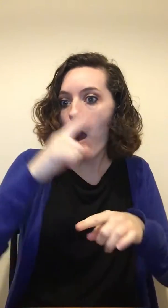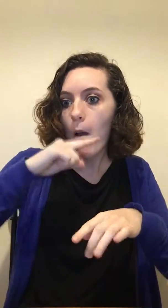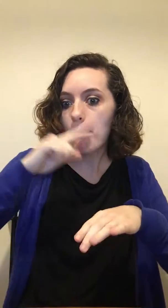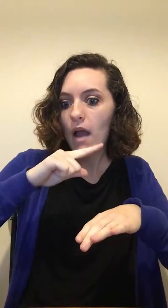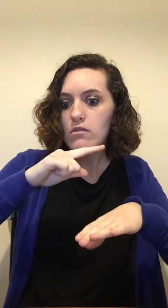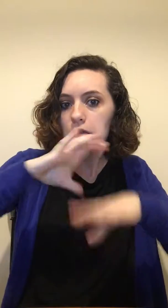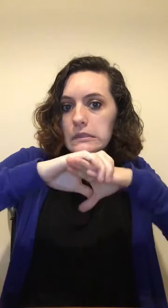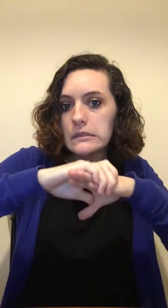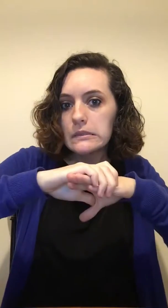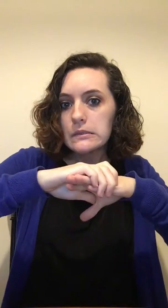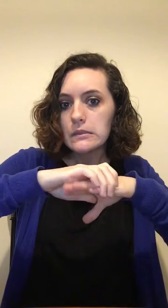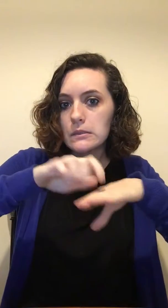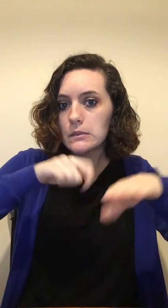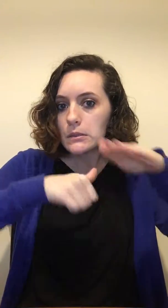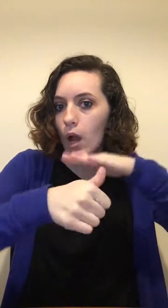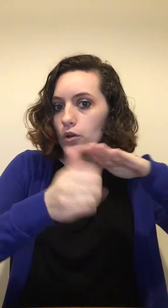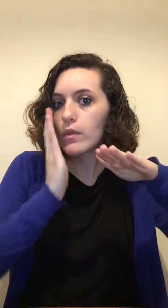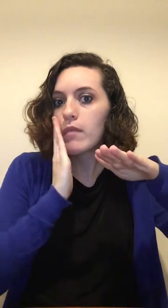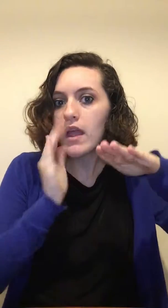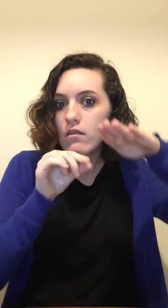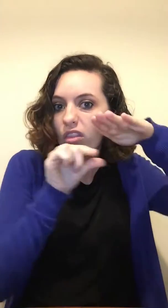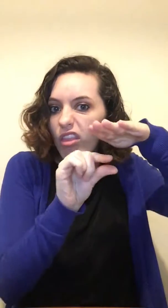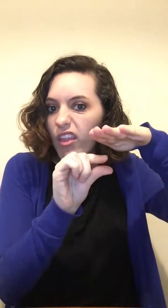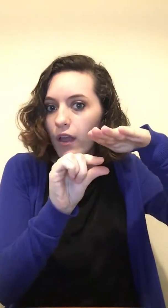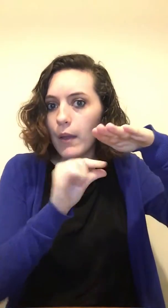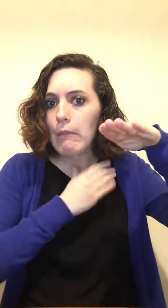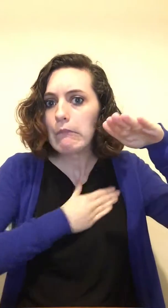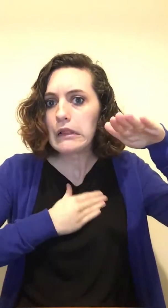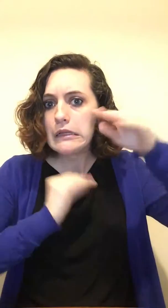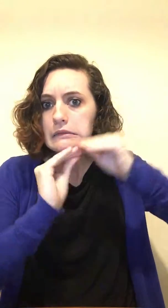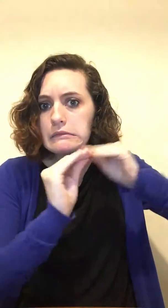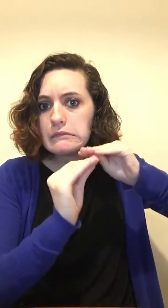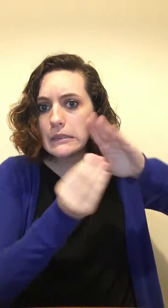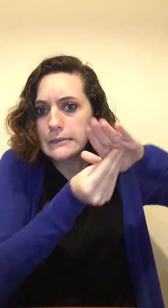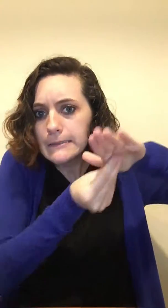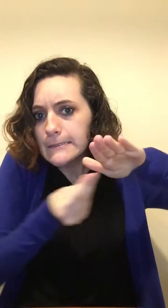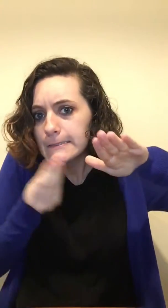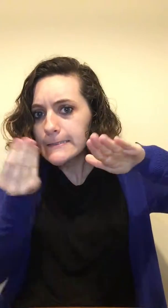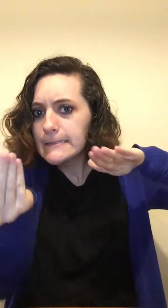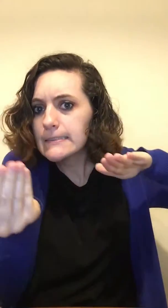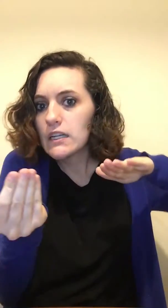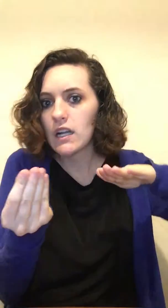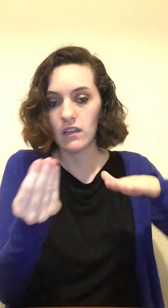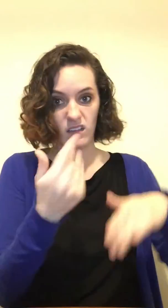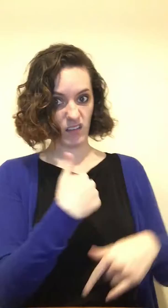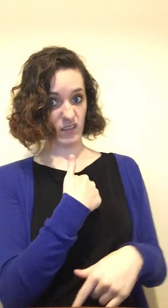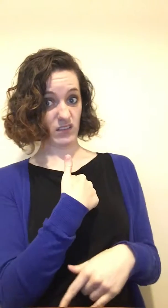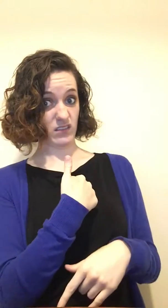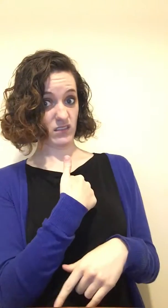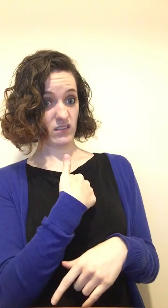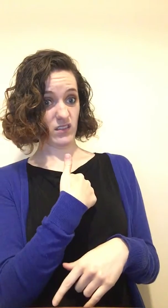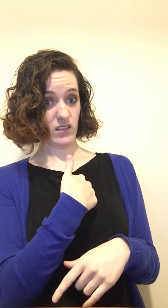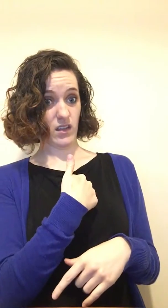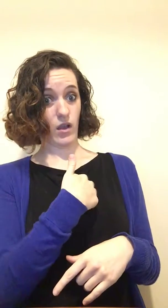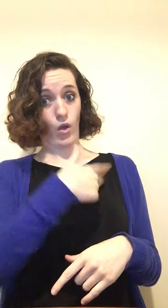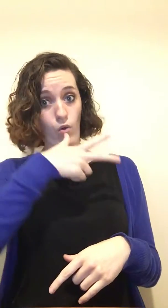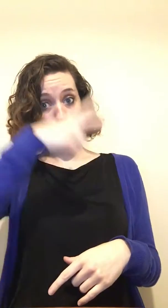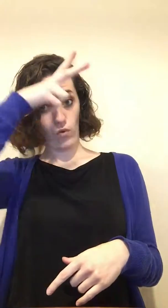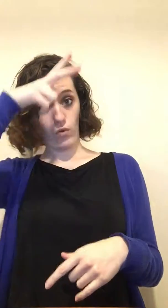undo it." The he-goat said, "Who? Me? When did you ever see a goat